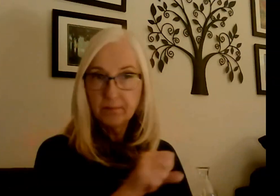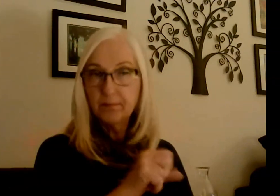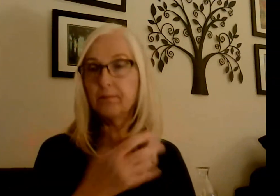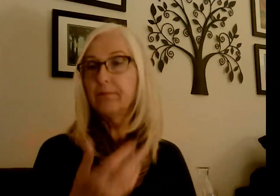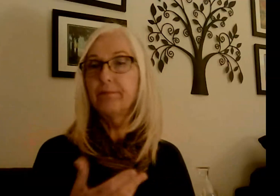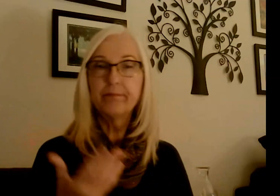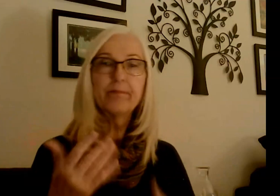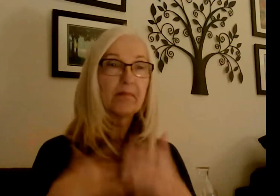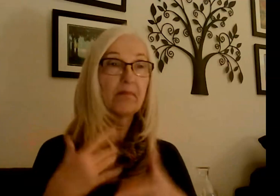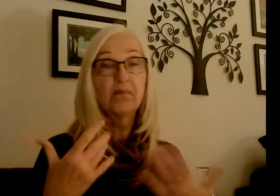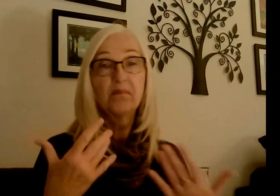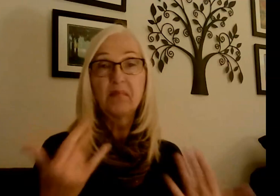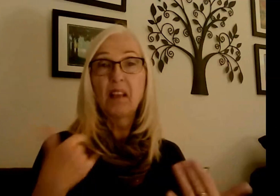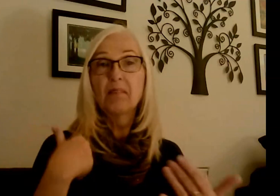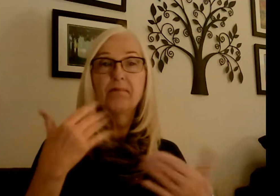It is definitely worth it.